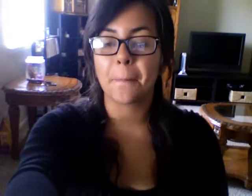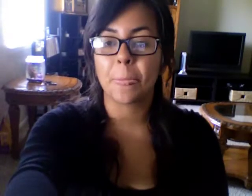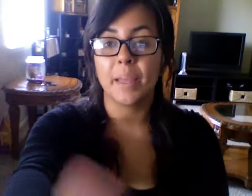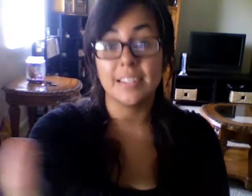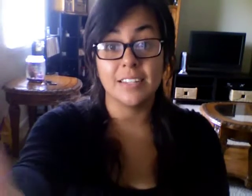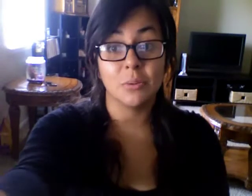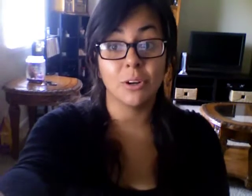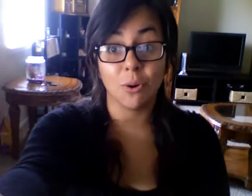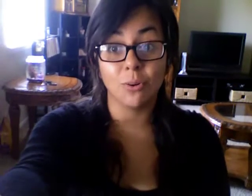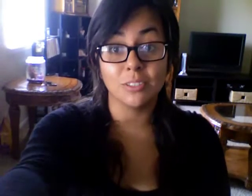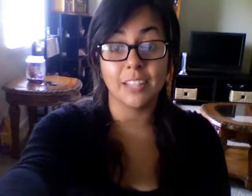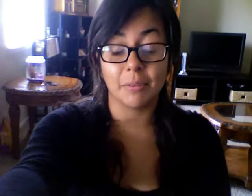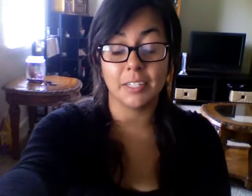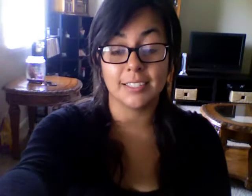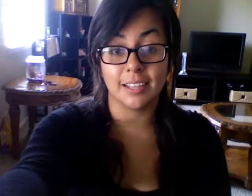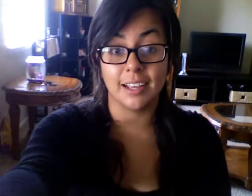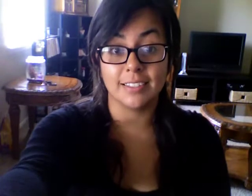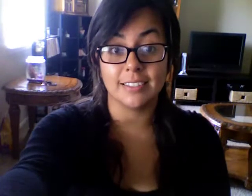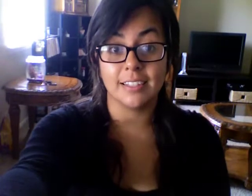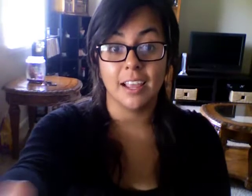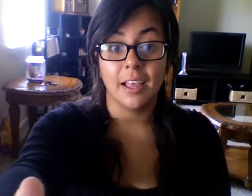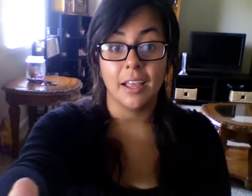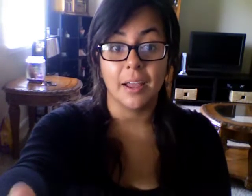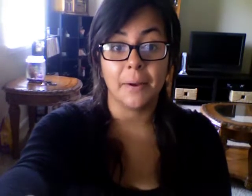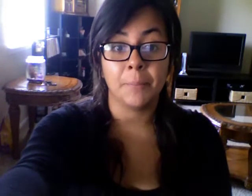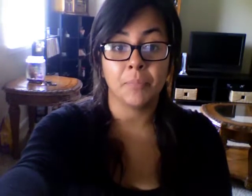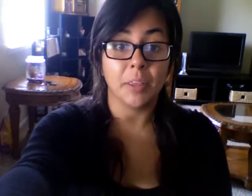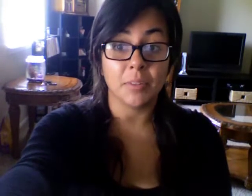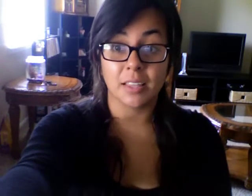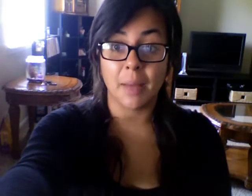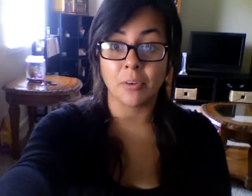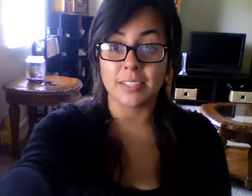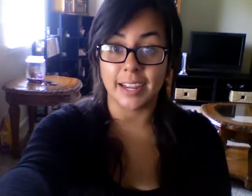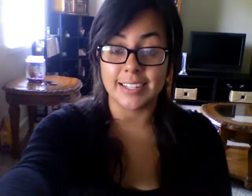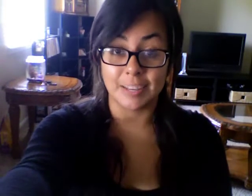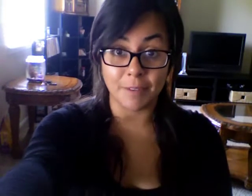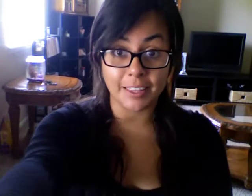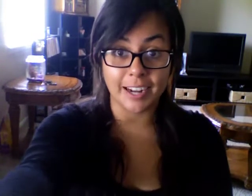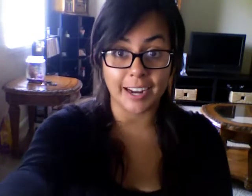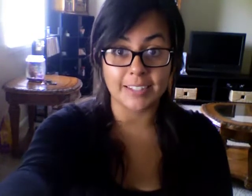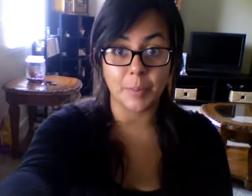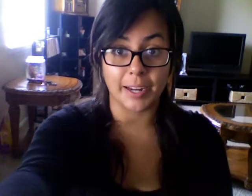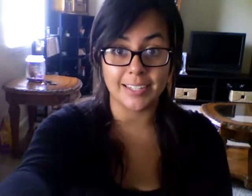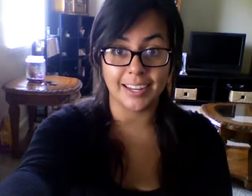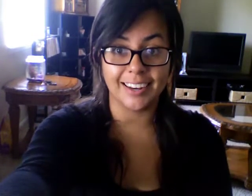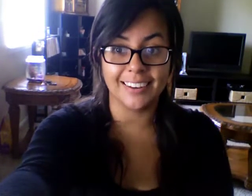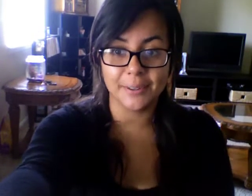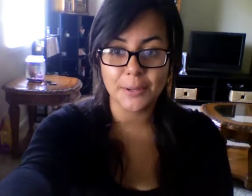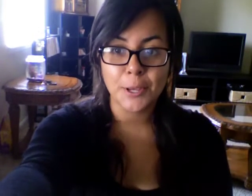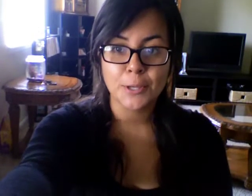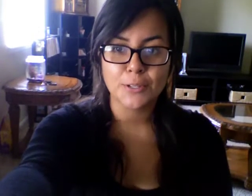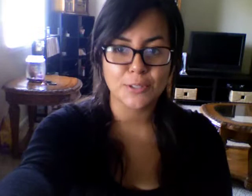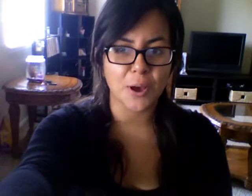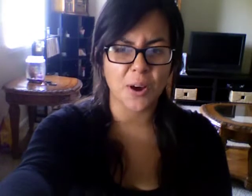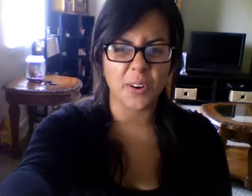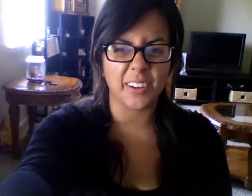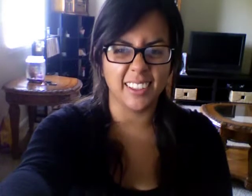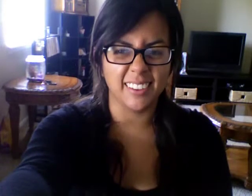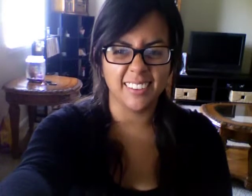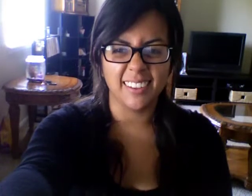I did do it cold, like we discussed. It was a lot more scientific than I expected. So